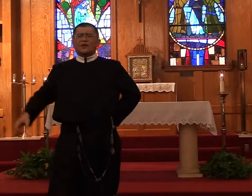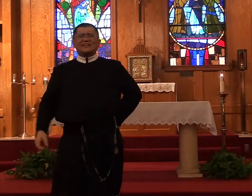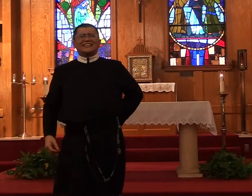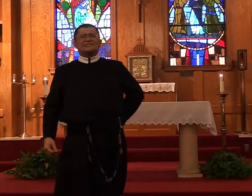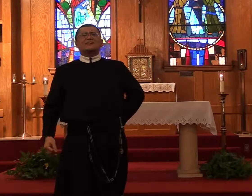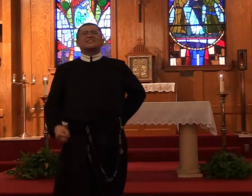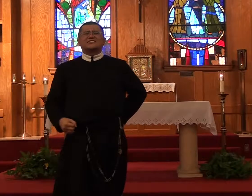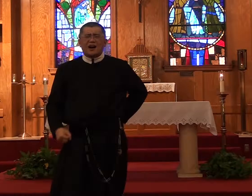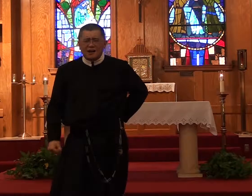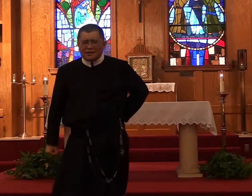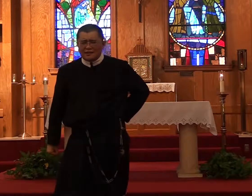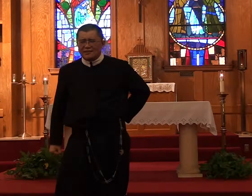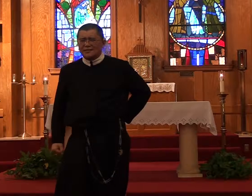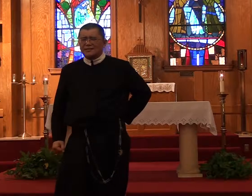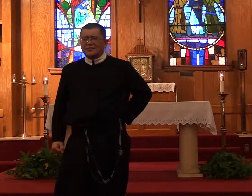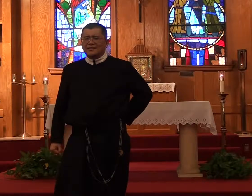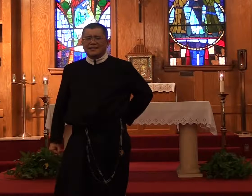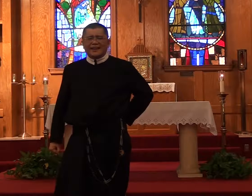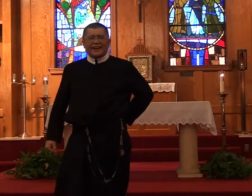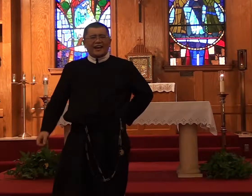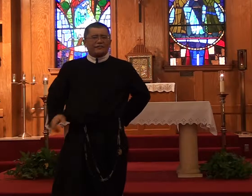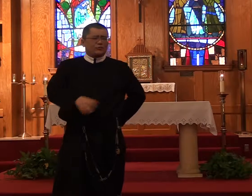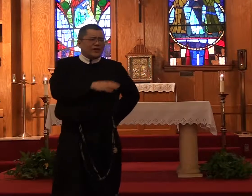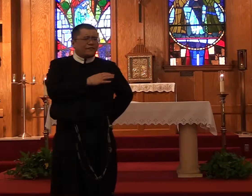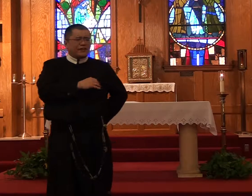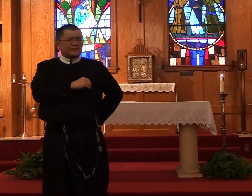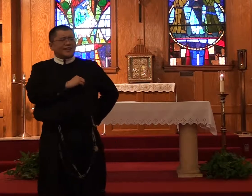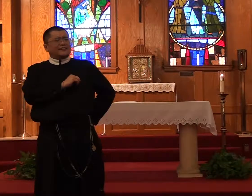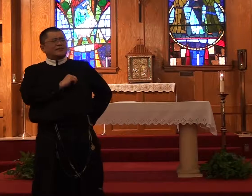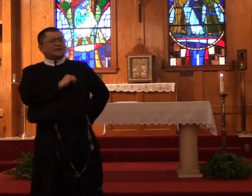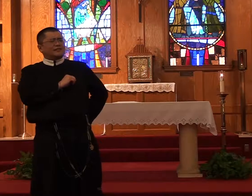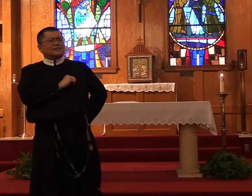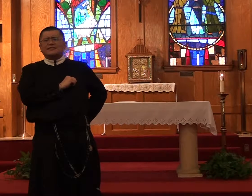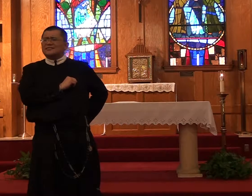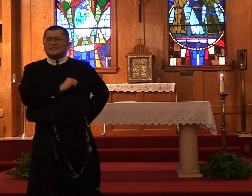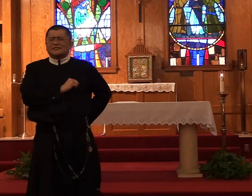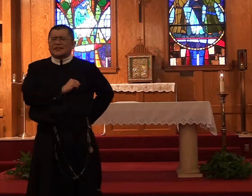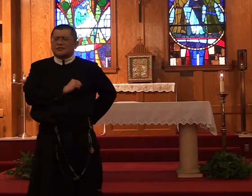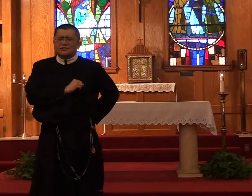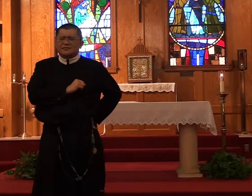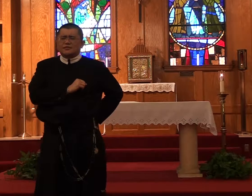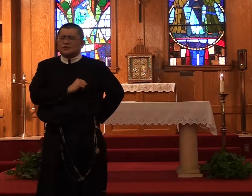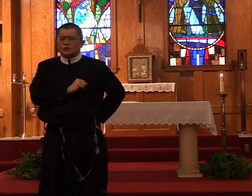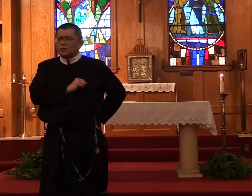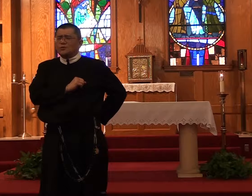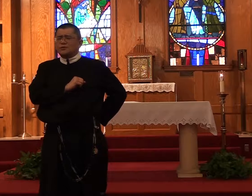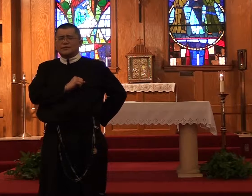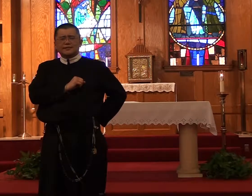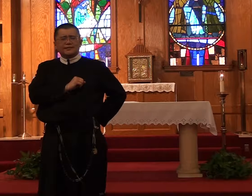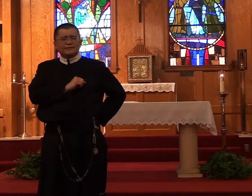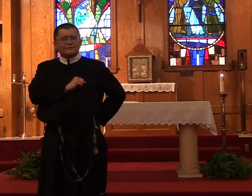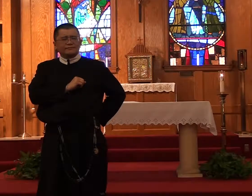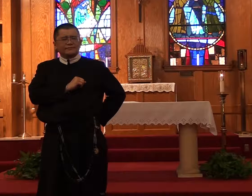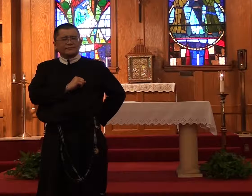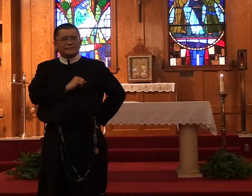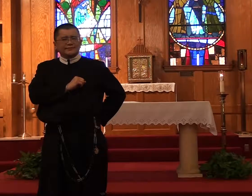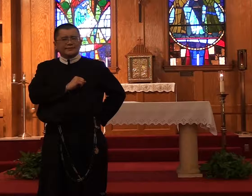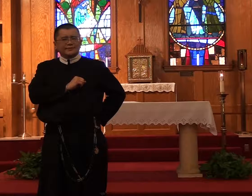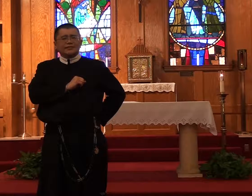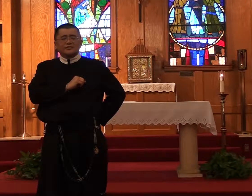they can speak in tongue. And I have weak faith, so I cannot speak in tongue. That's not that. It's not true. Don't you